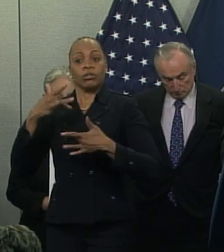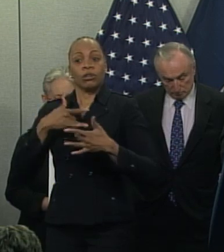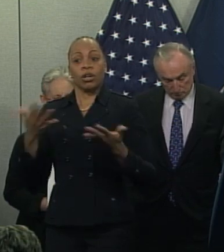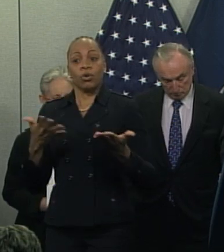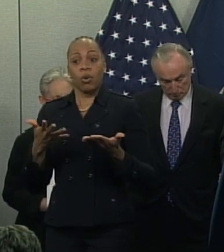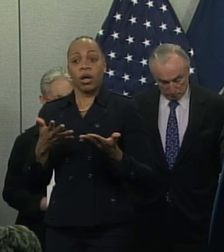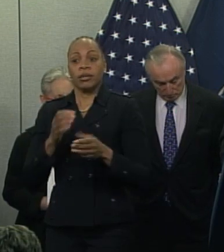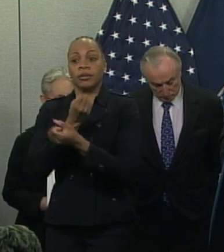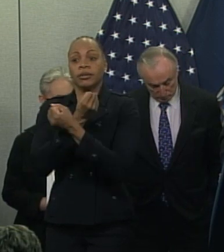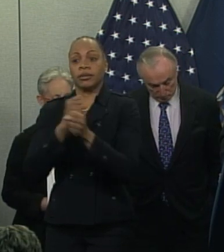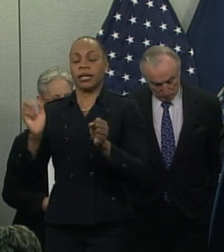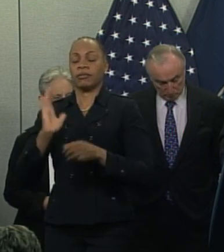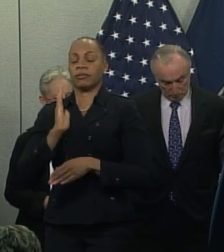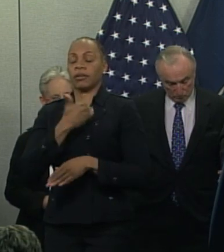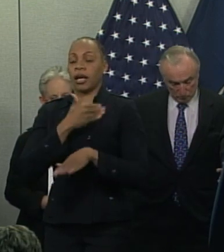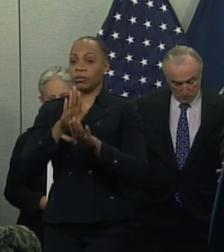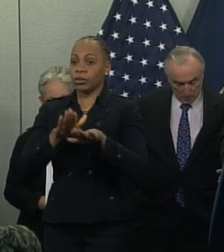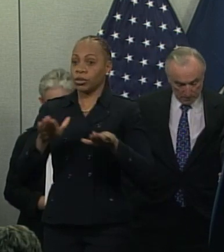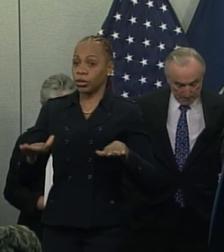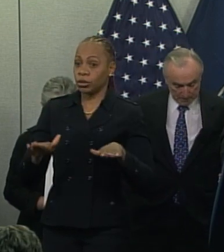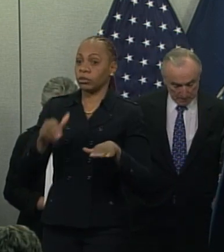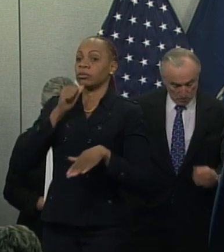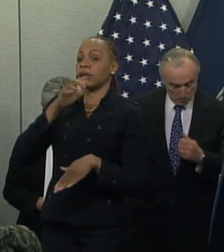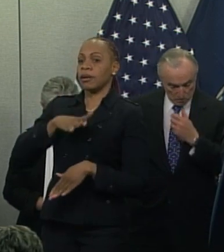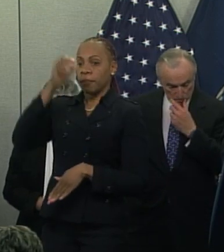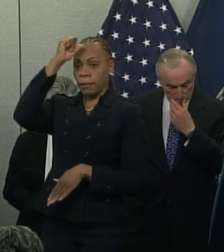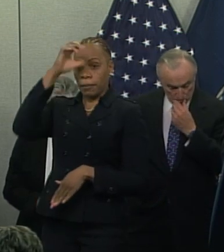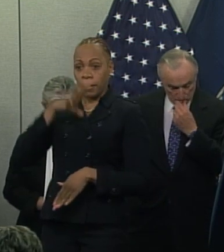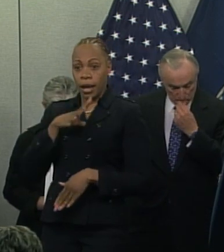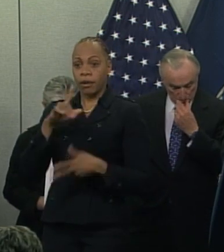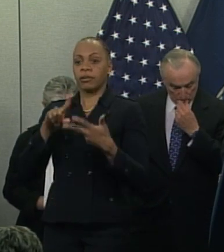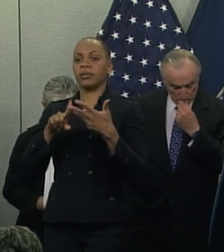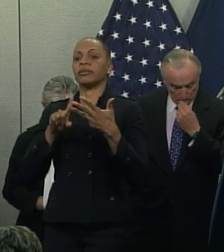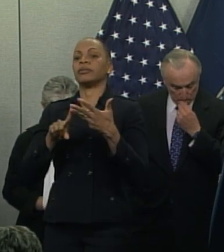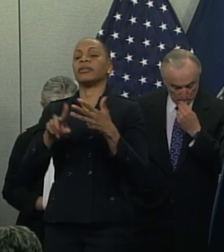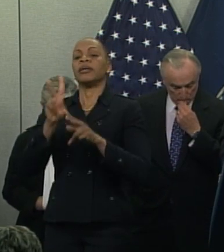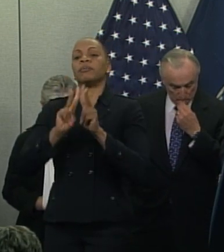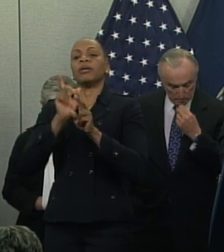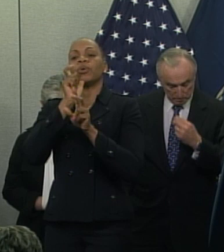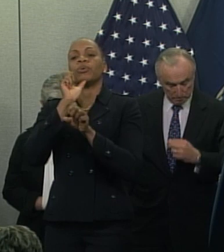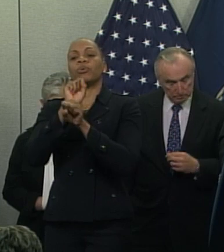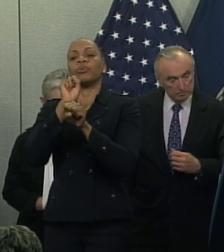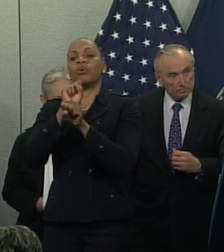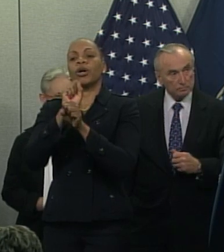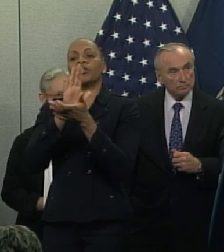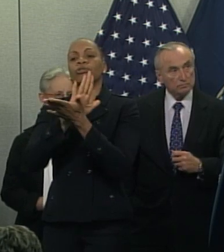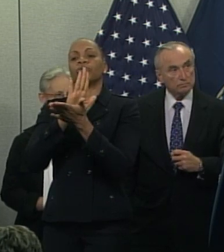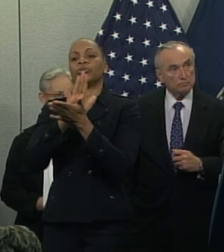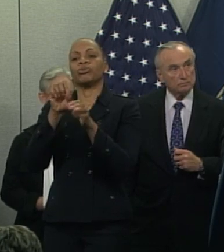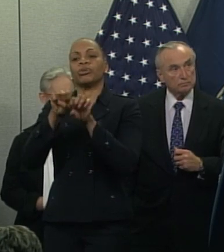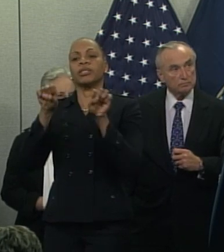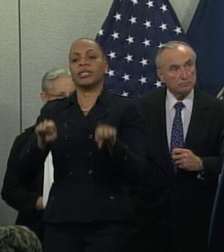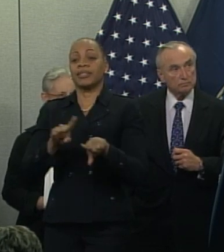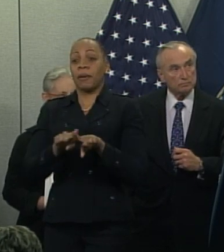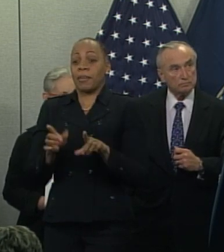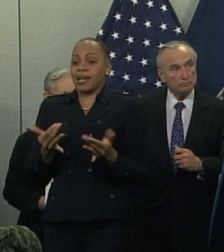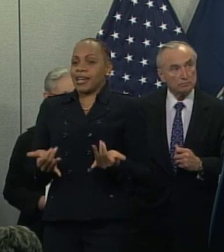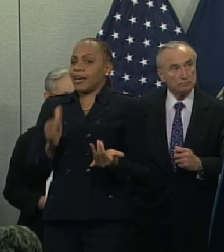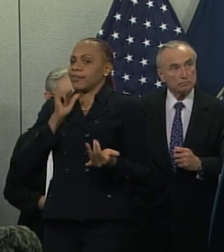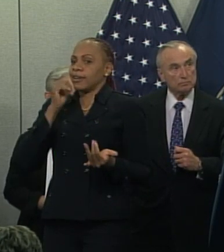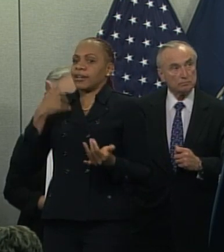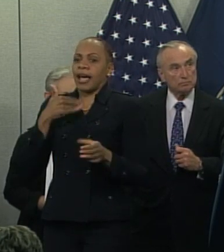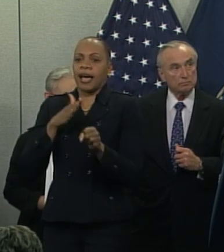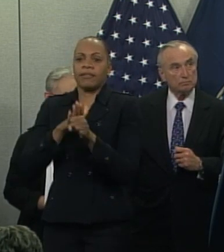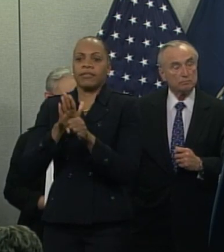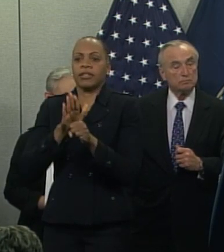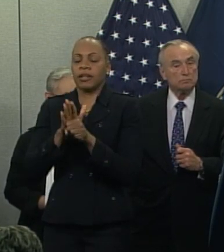our children, for the safety of their parents, for the safety of all the people who work in the school system. But we're still not at a point now where we have enough information to